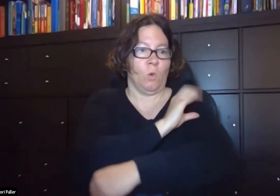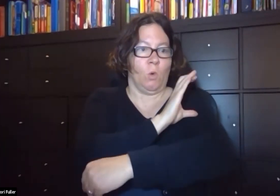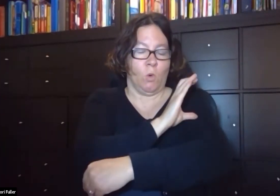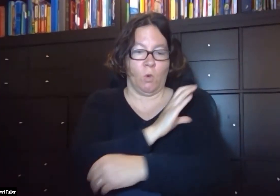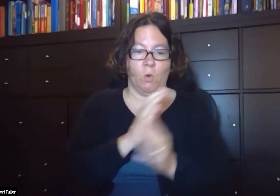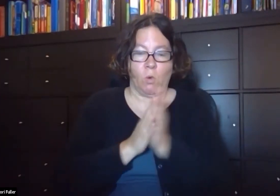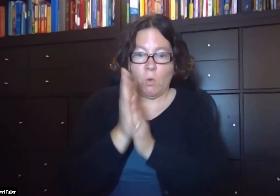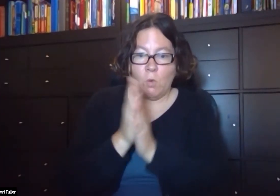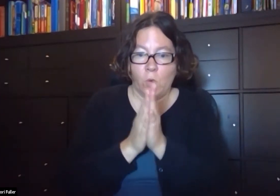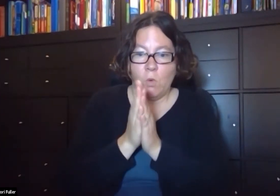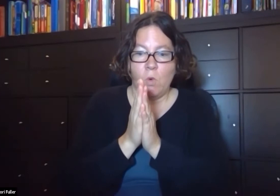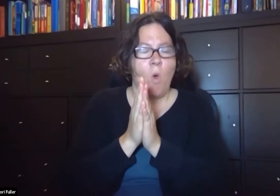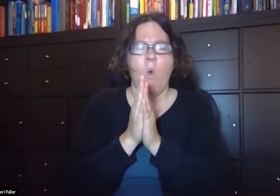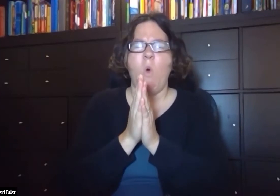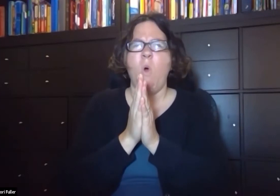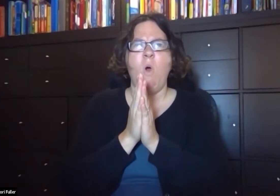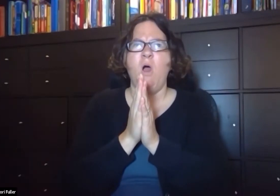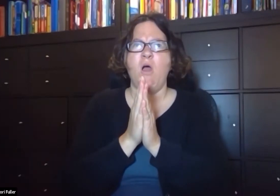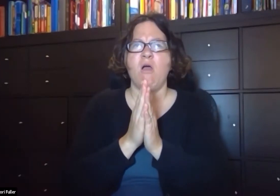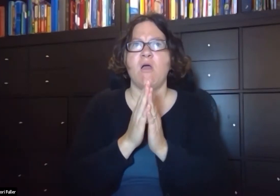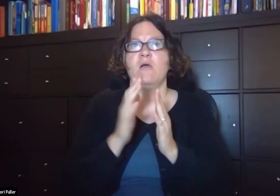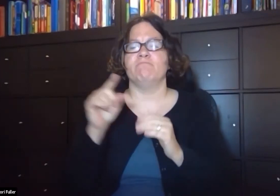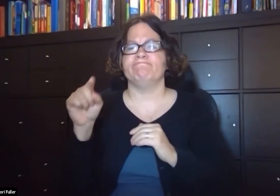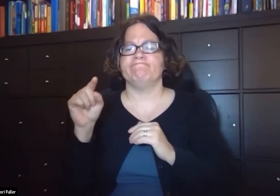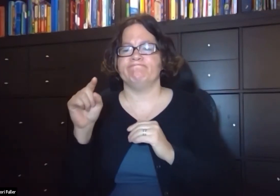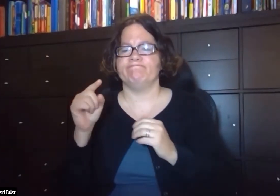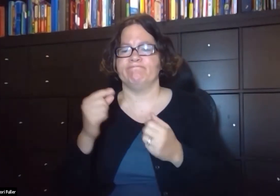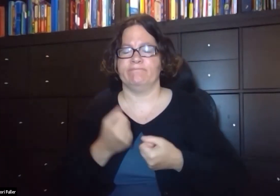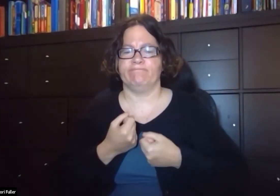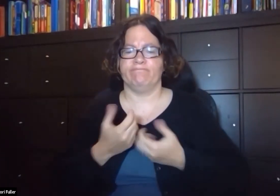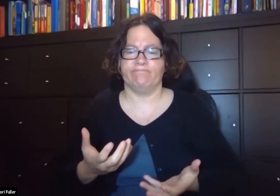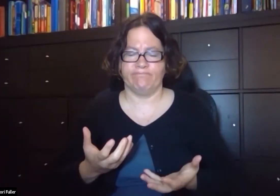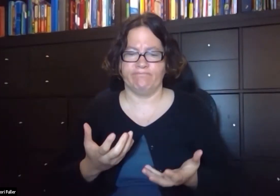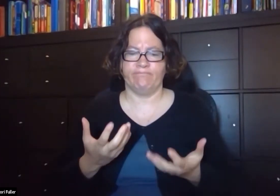like. Does our Sabbath restore us,